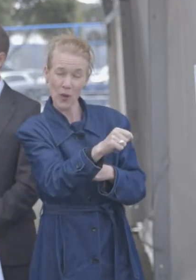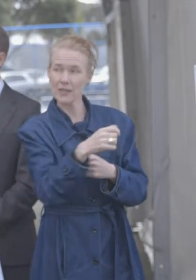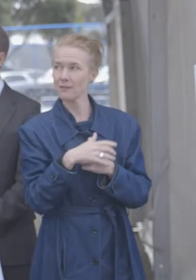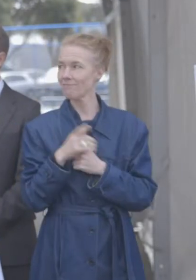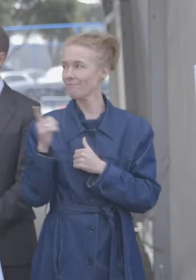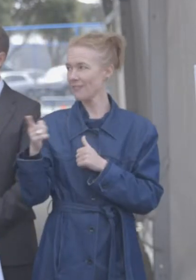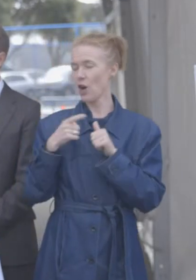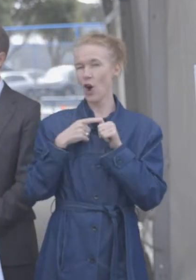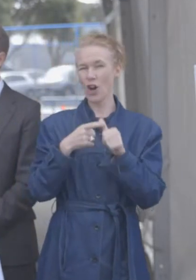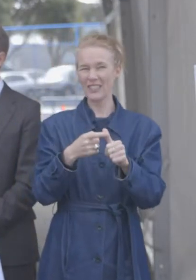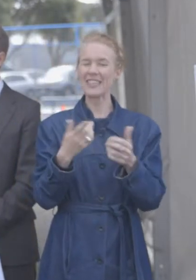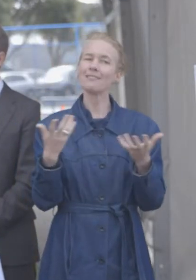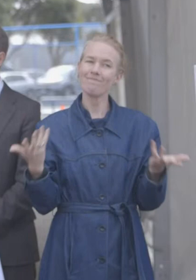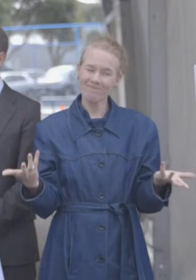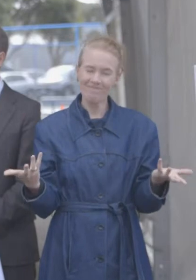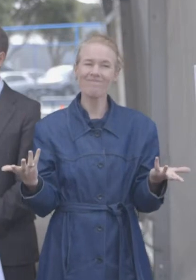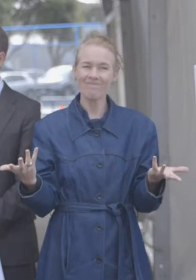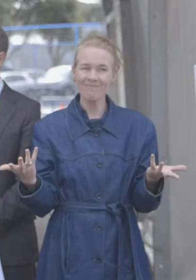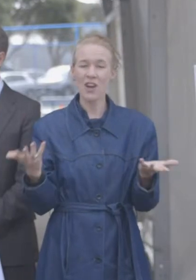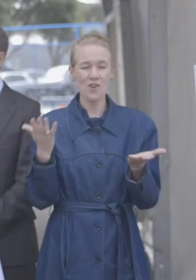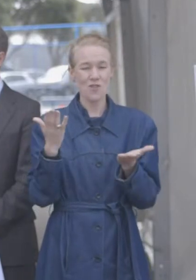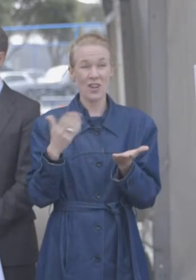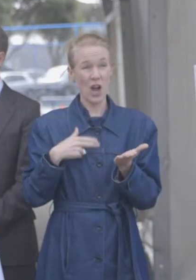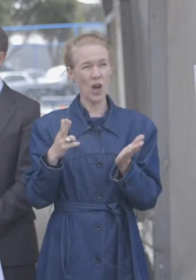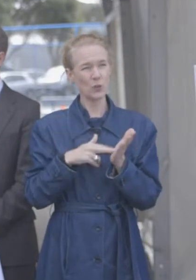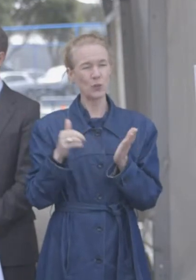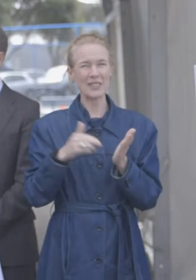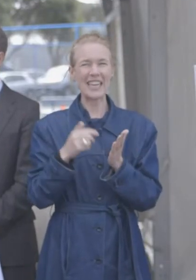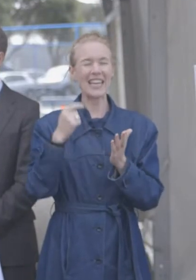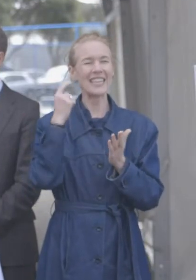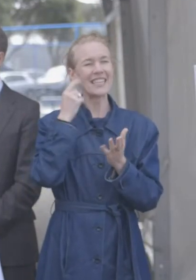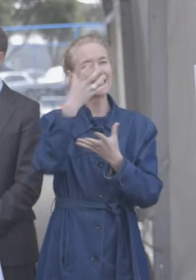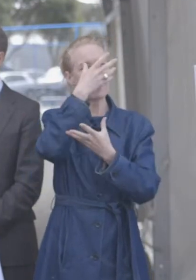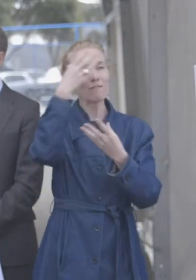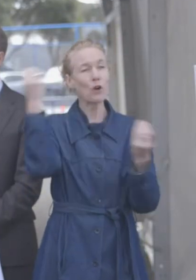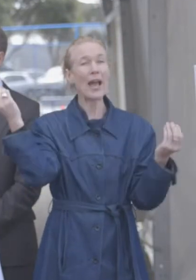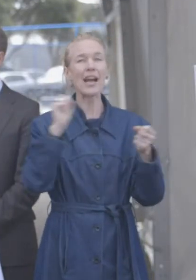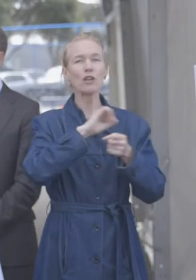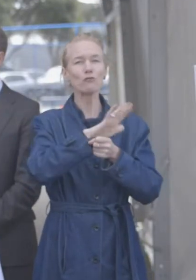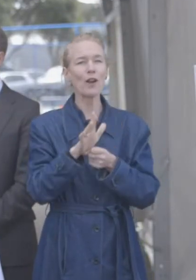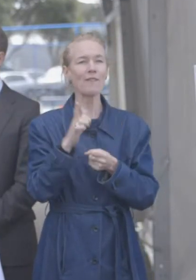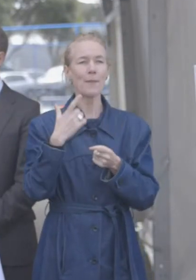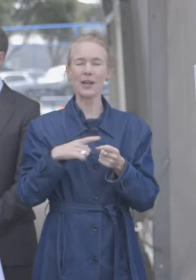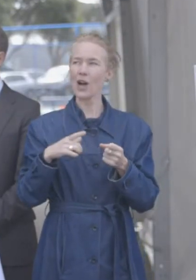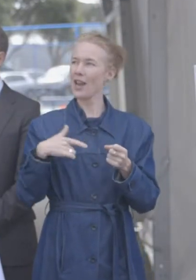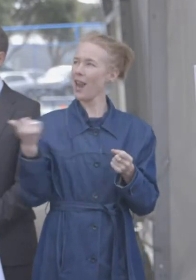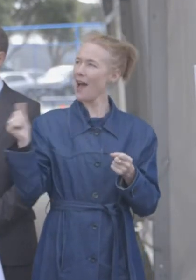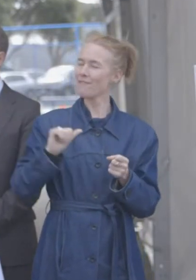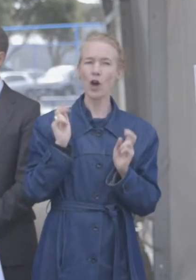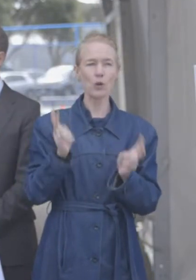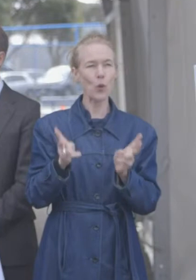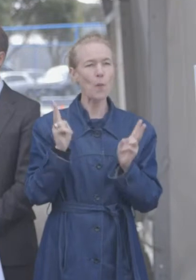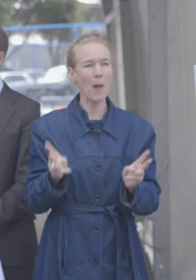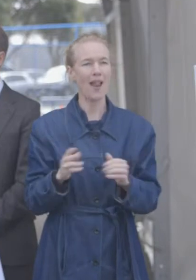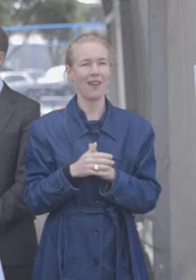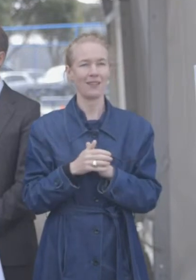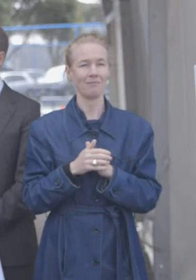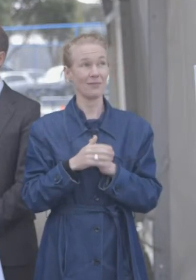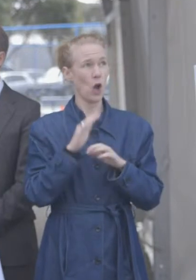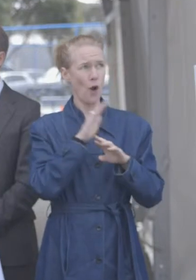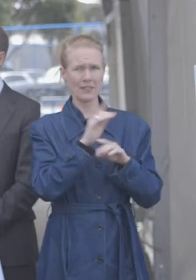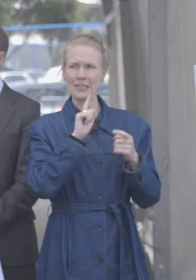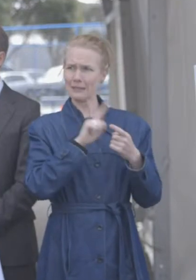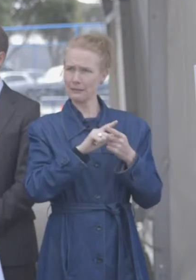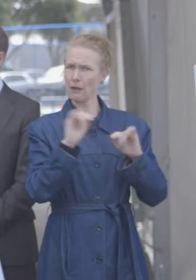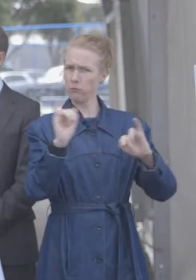to realise that COVID-19 is still here. And it's, I think, part of our responsibility as New Zealanders that if we're asked to go and get a swab,